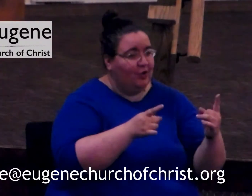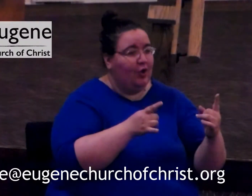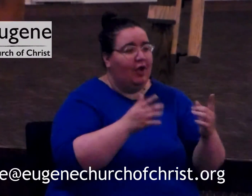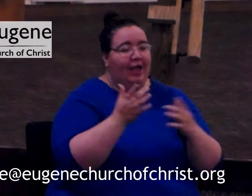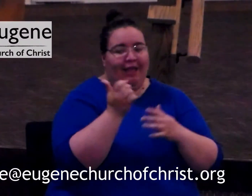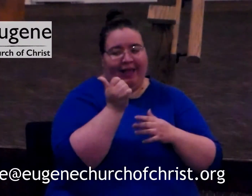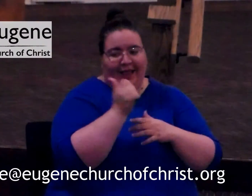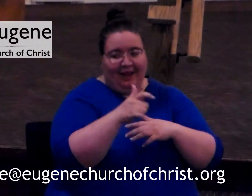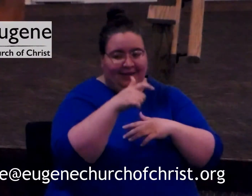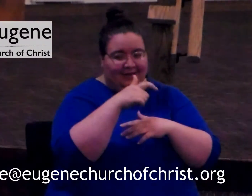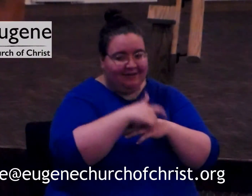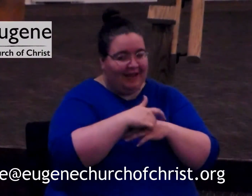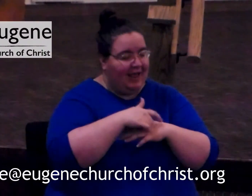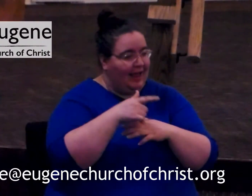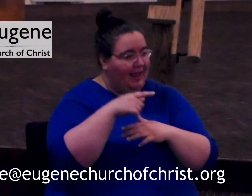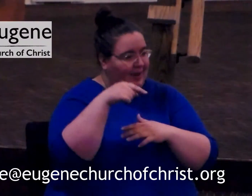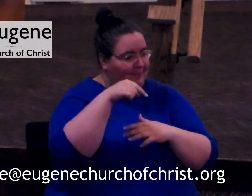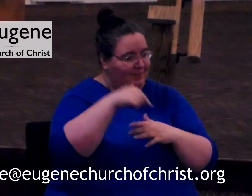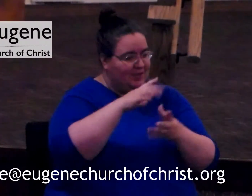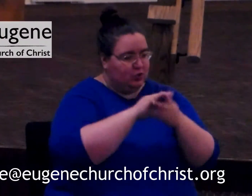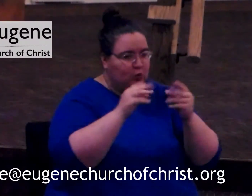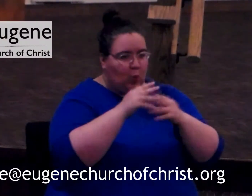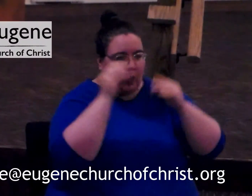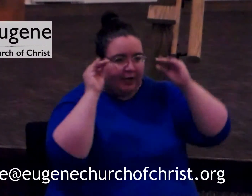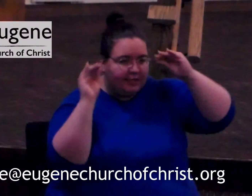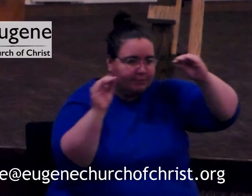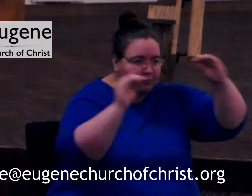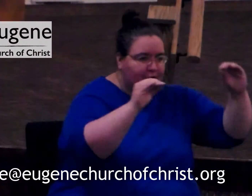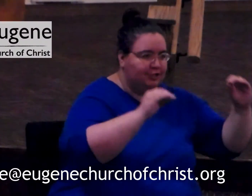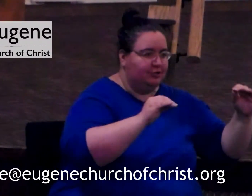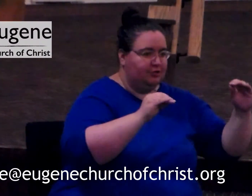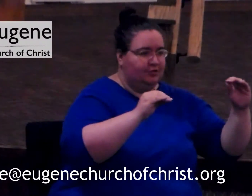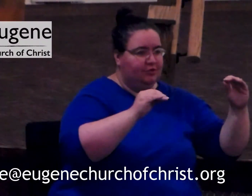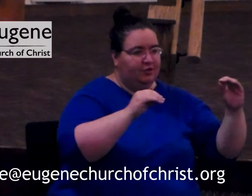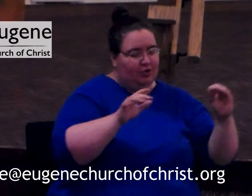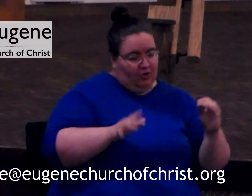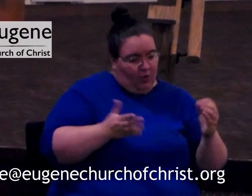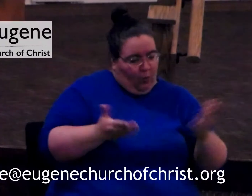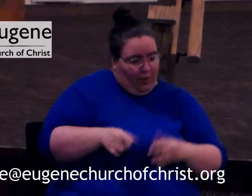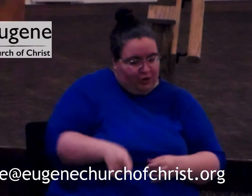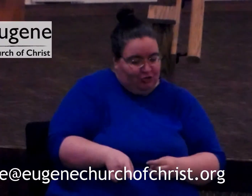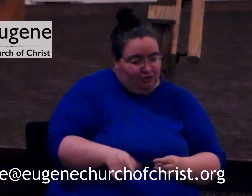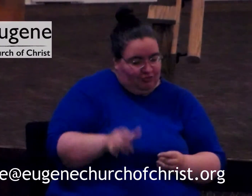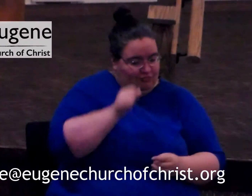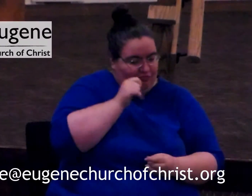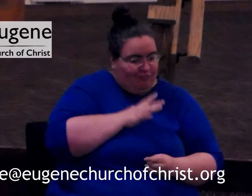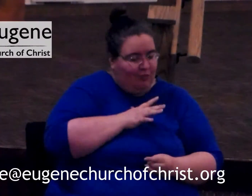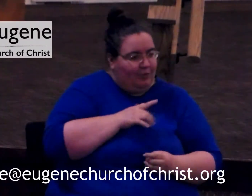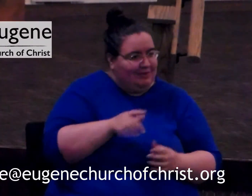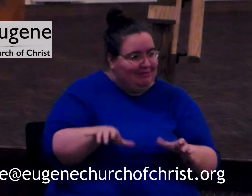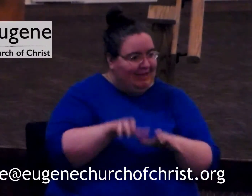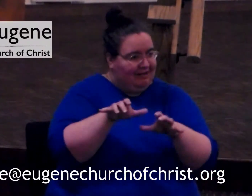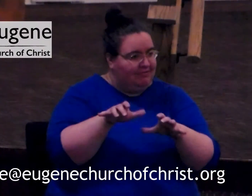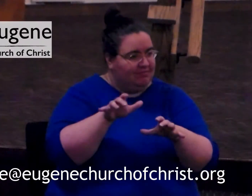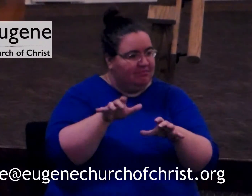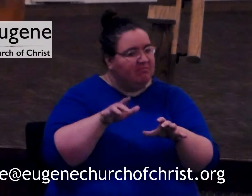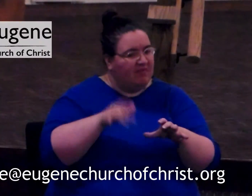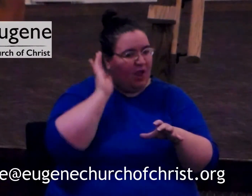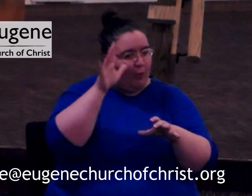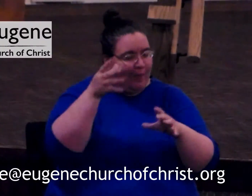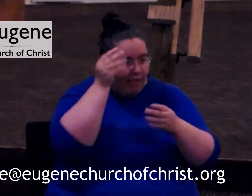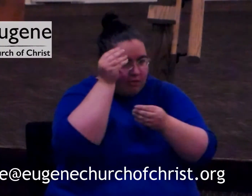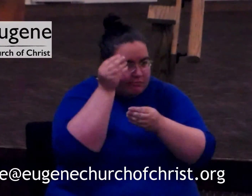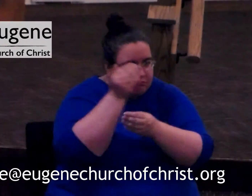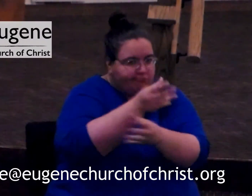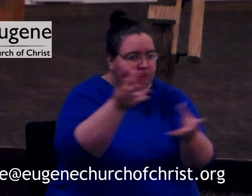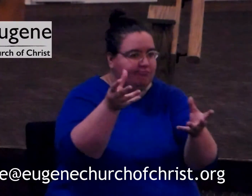And as Matthew and John tell the story a little ways down the road after it happens, they're already doing this. They're already relaying the story of what